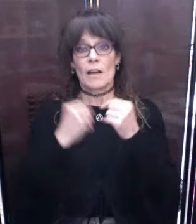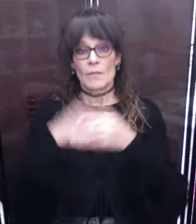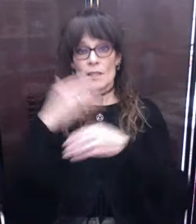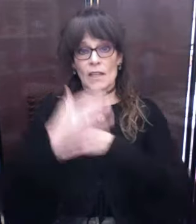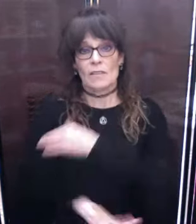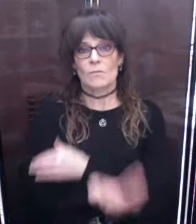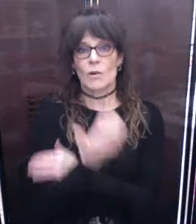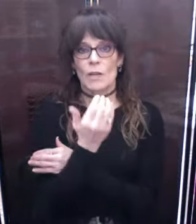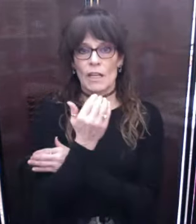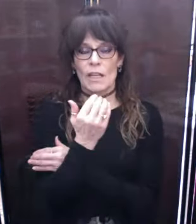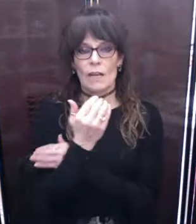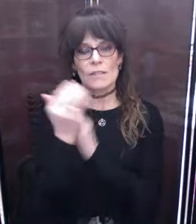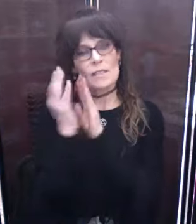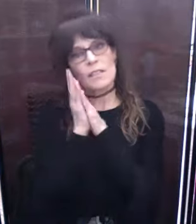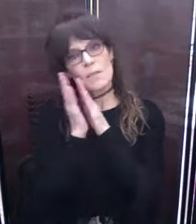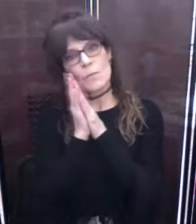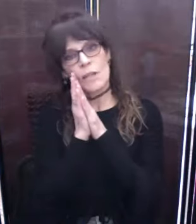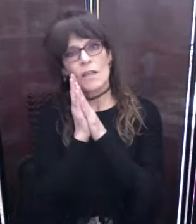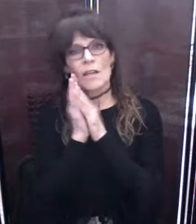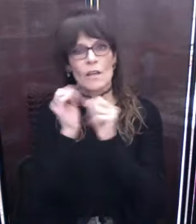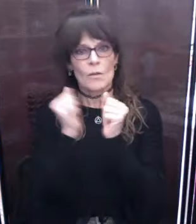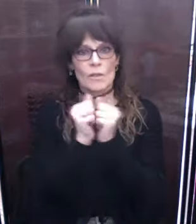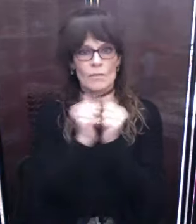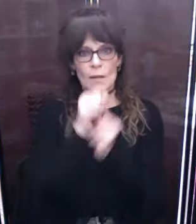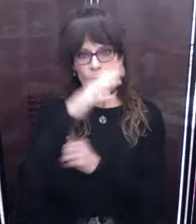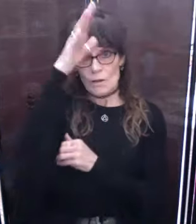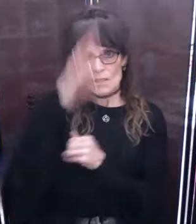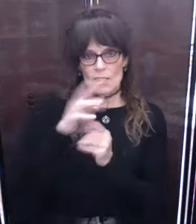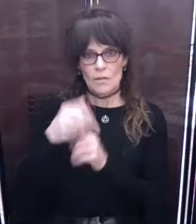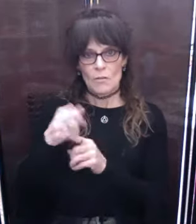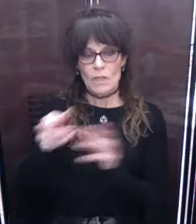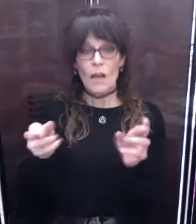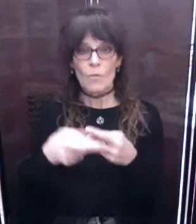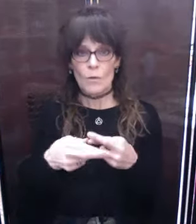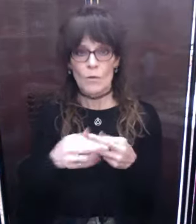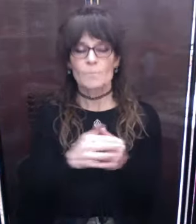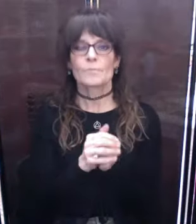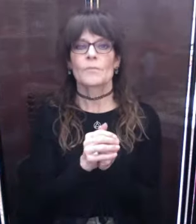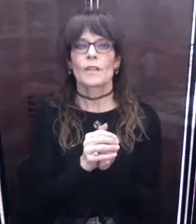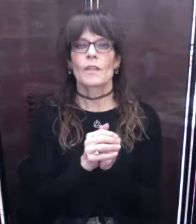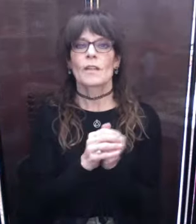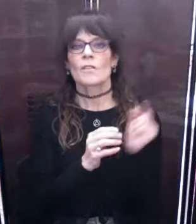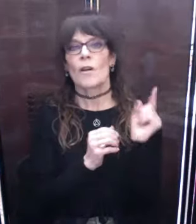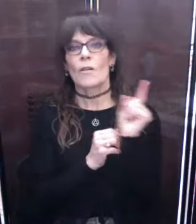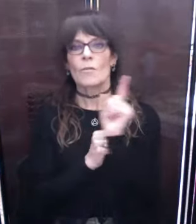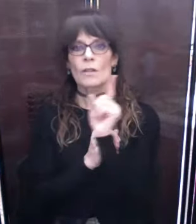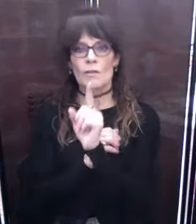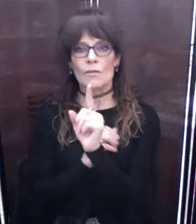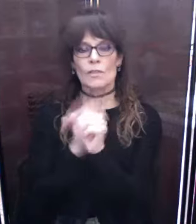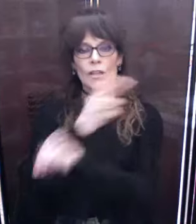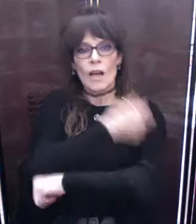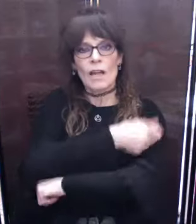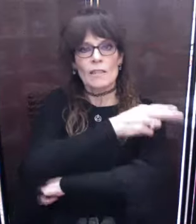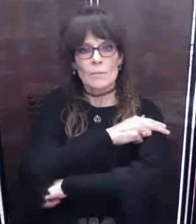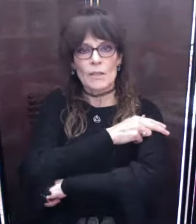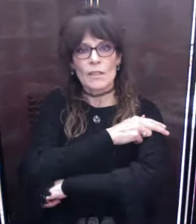my parents' hotel room, and I went over to the hospital with them, and they brought her in to start doing the pre-surgery